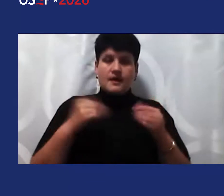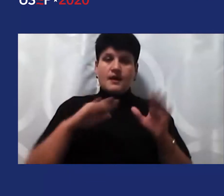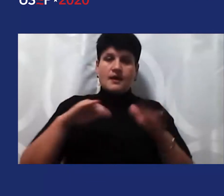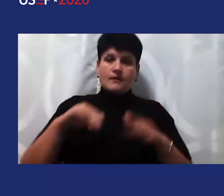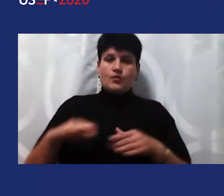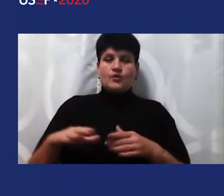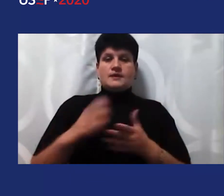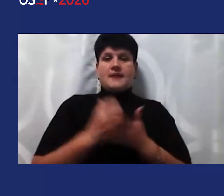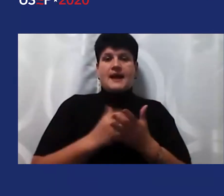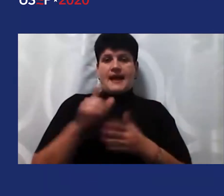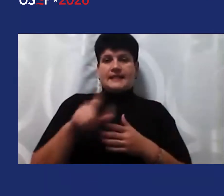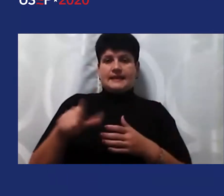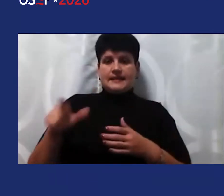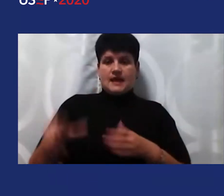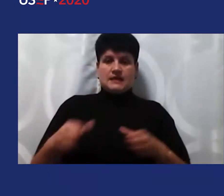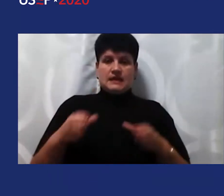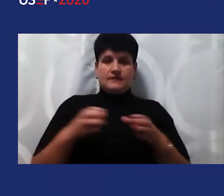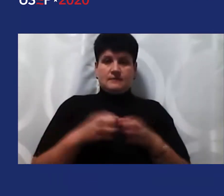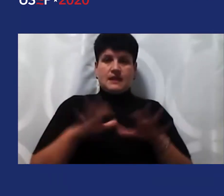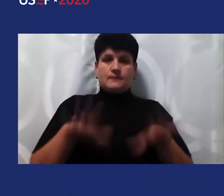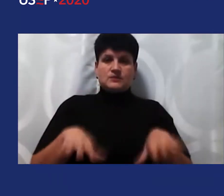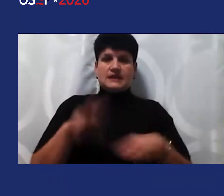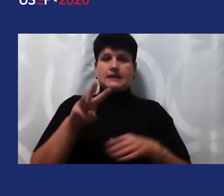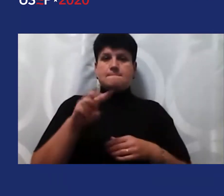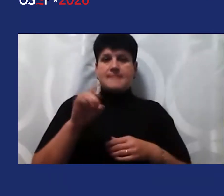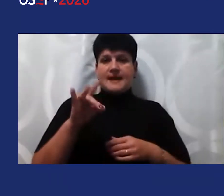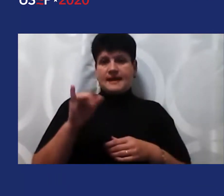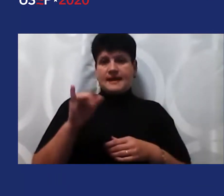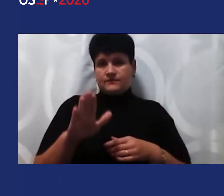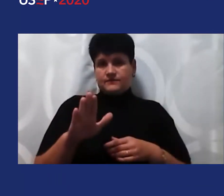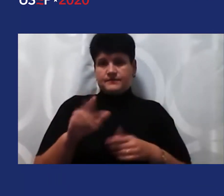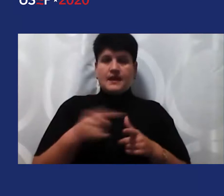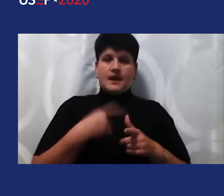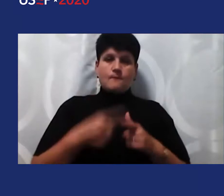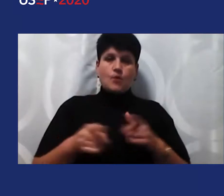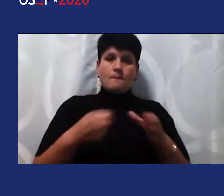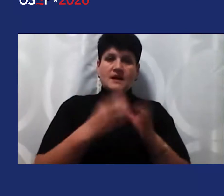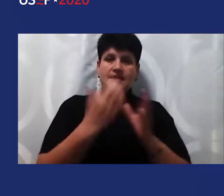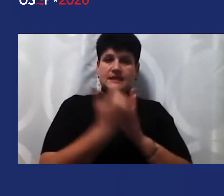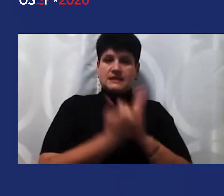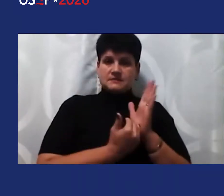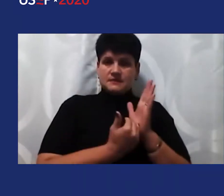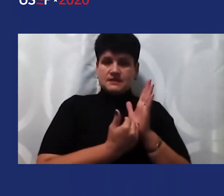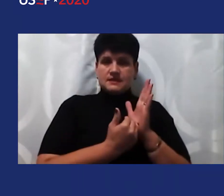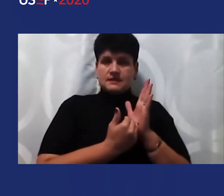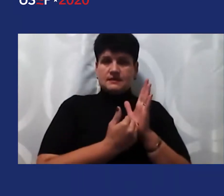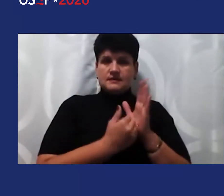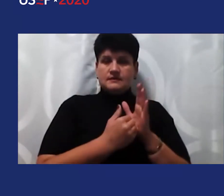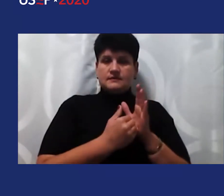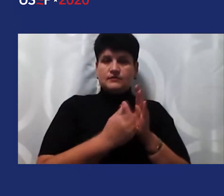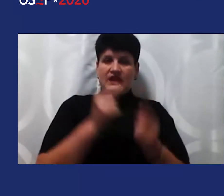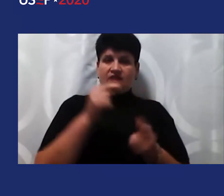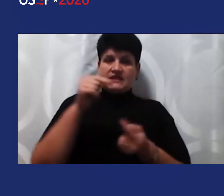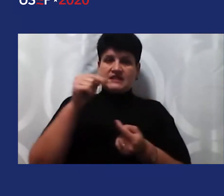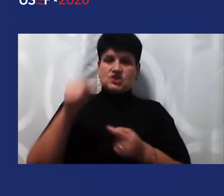scenes. There is no true voting on the party level, and then the candidates to the mayor's seats or to the